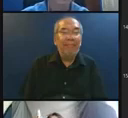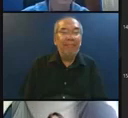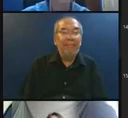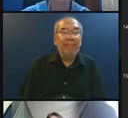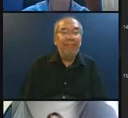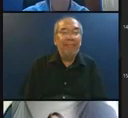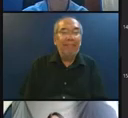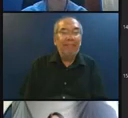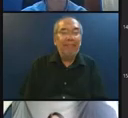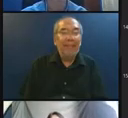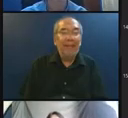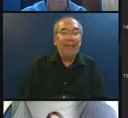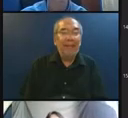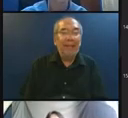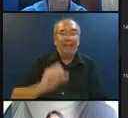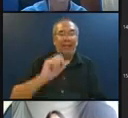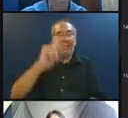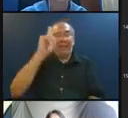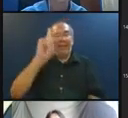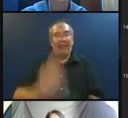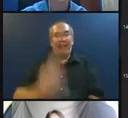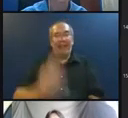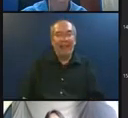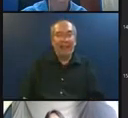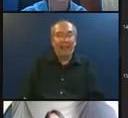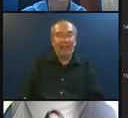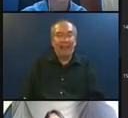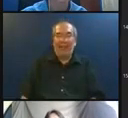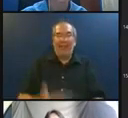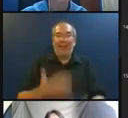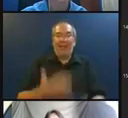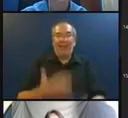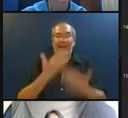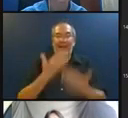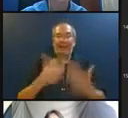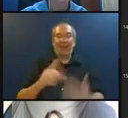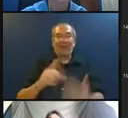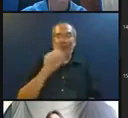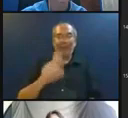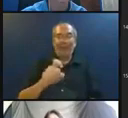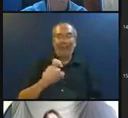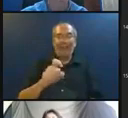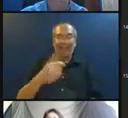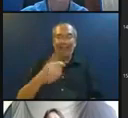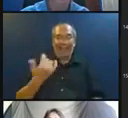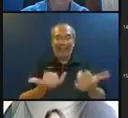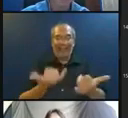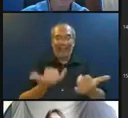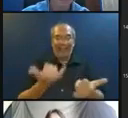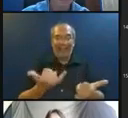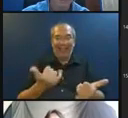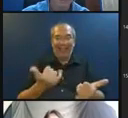that how can normal people learn sign language? I assume he means people that are not deaf. Yeah.